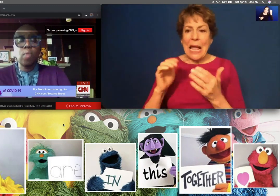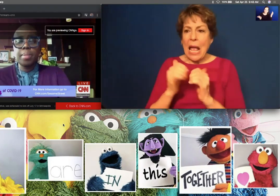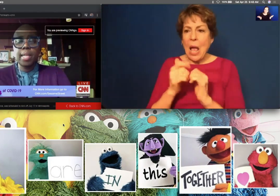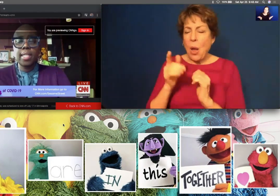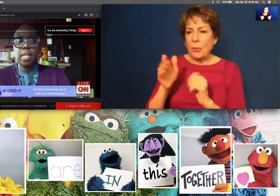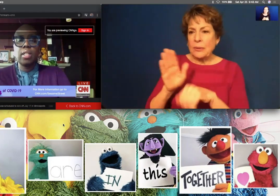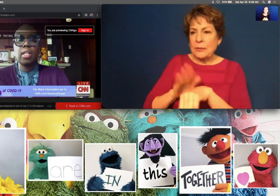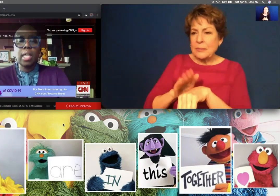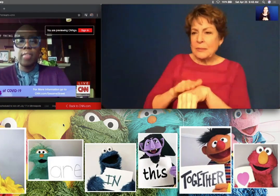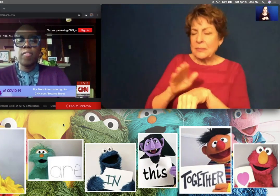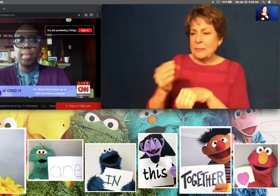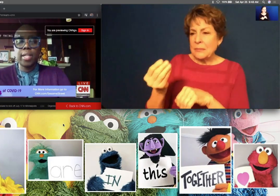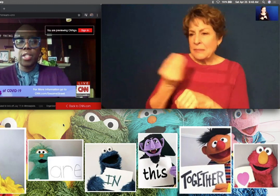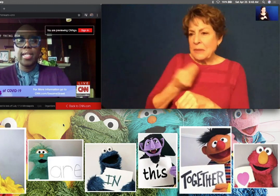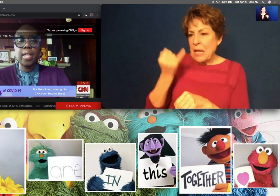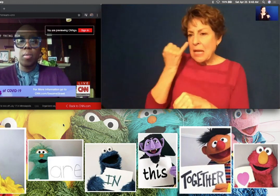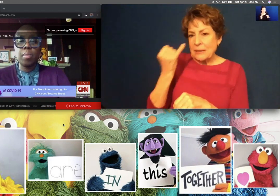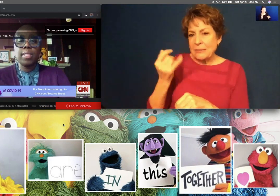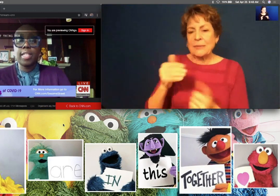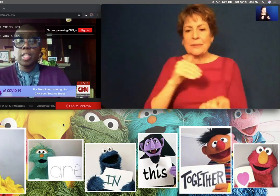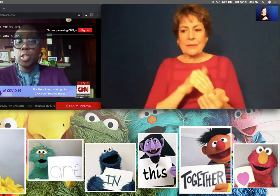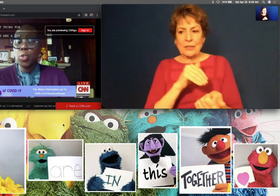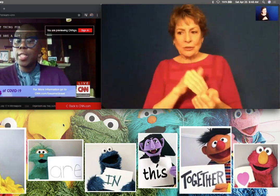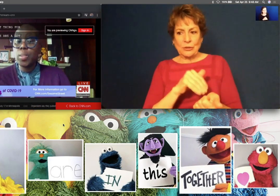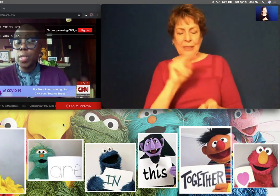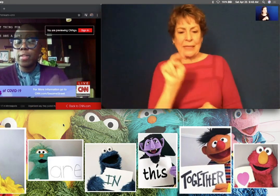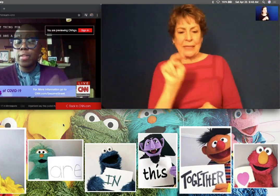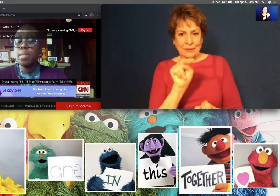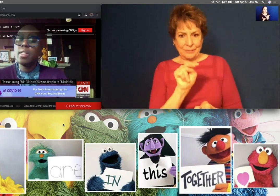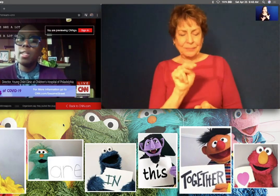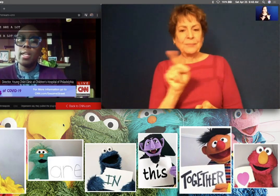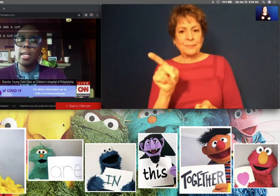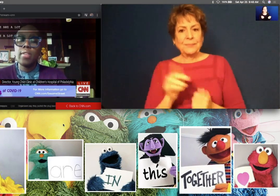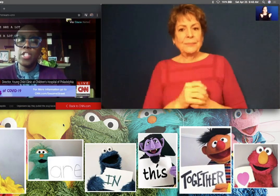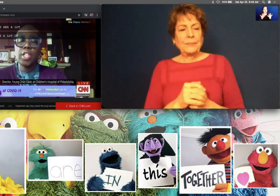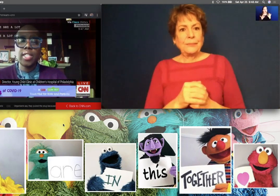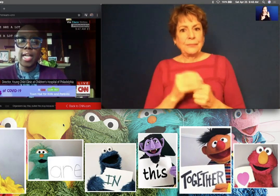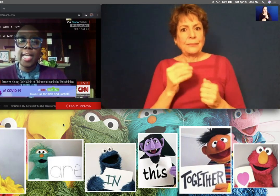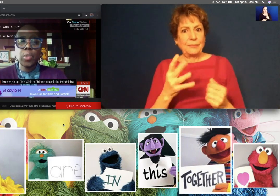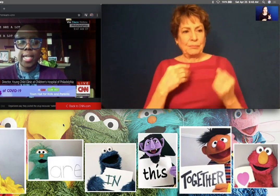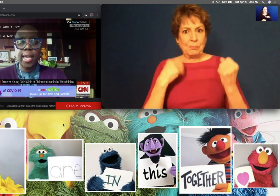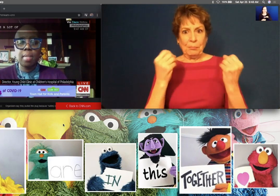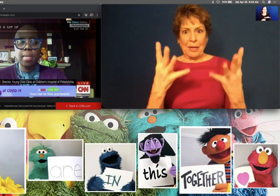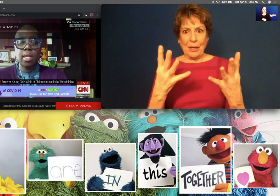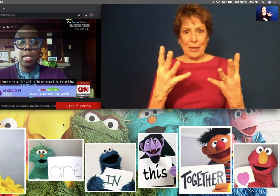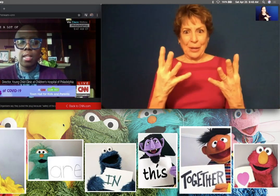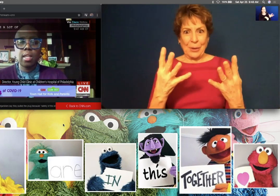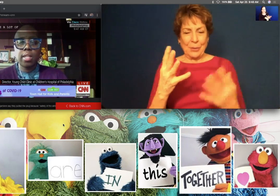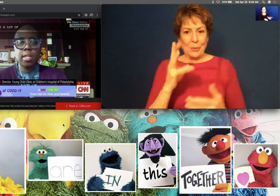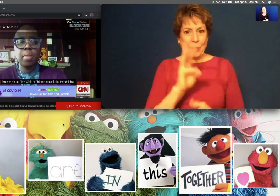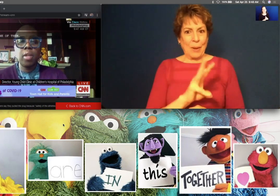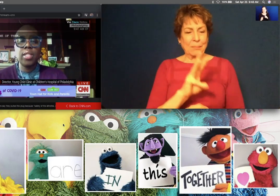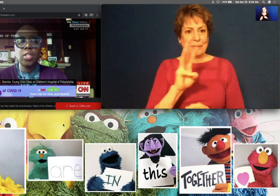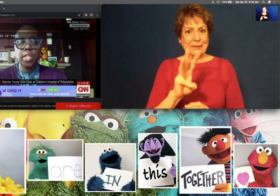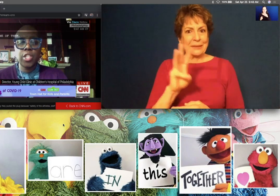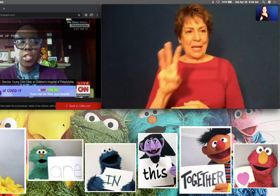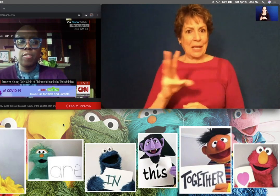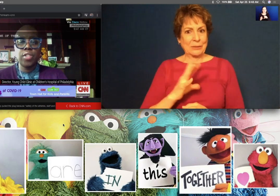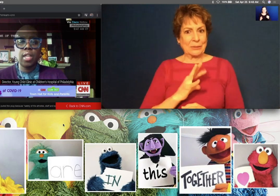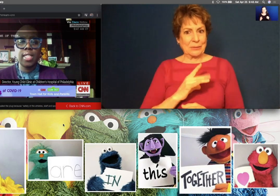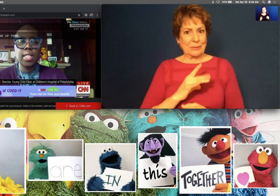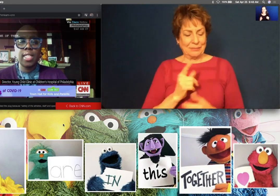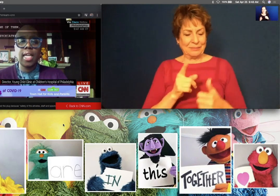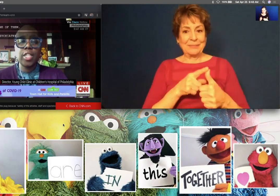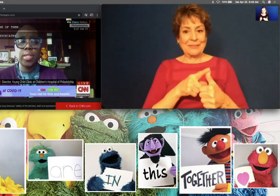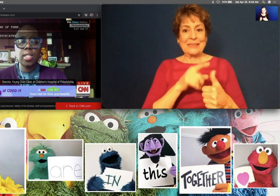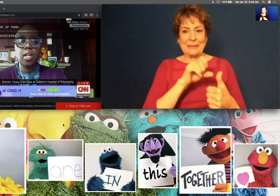those conversations? Well, so the first thing for parents is that there are a lot of websites that have a lot of information to help. Sesame